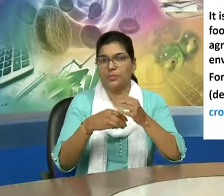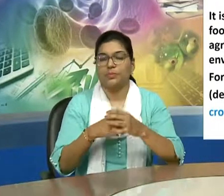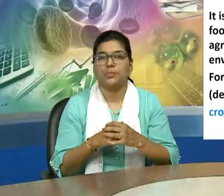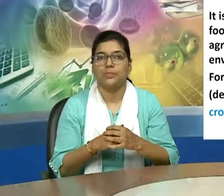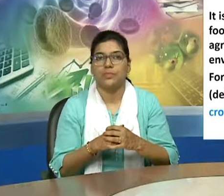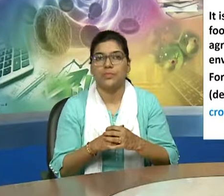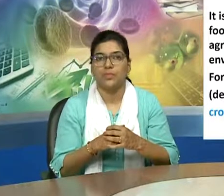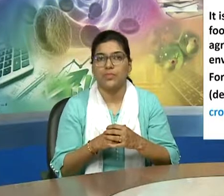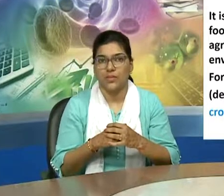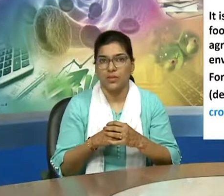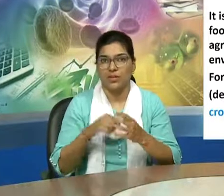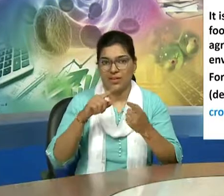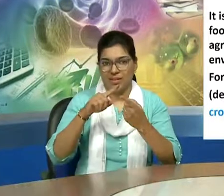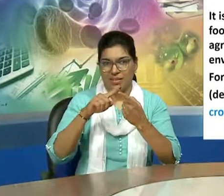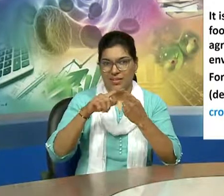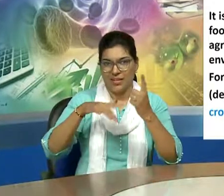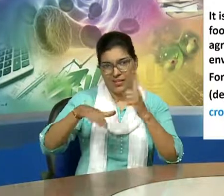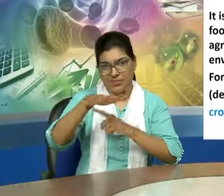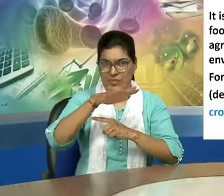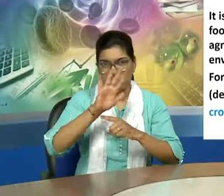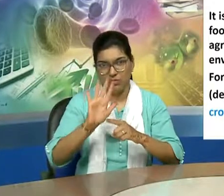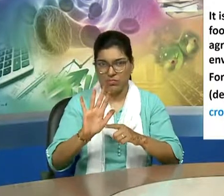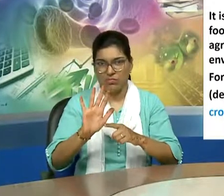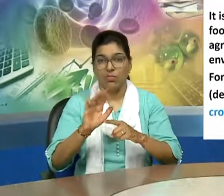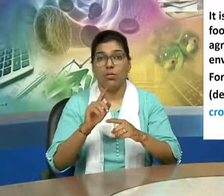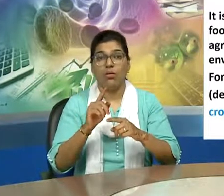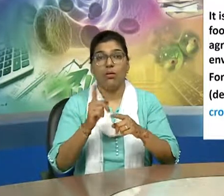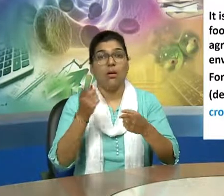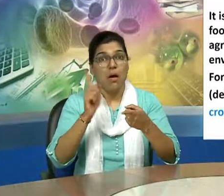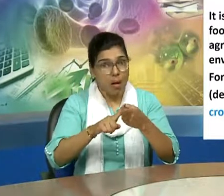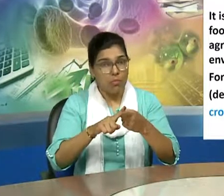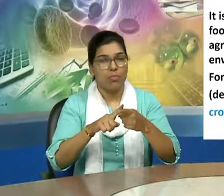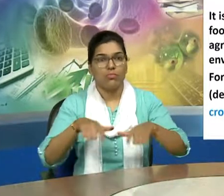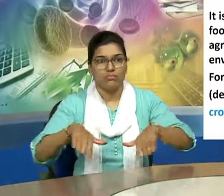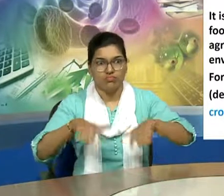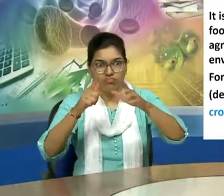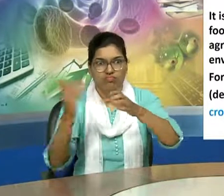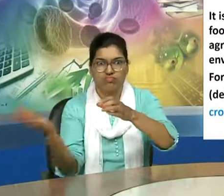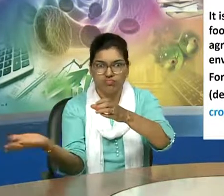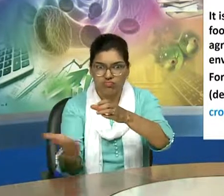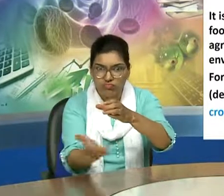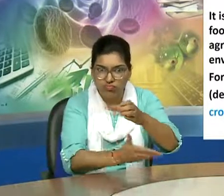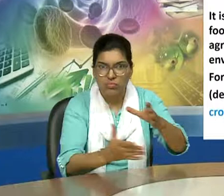We were discussing the impact of modernized agriculture on environment.